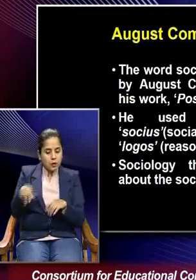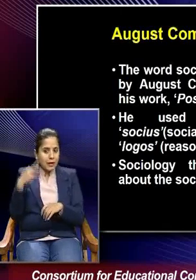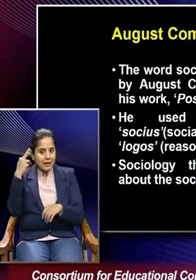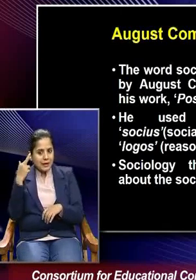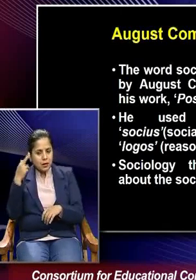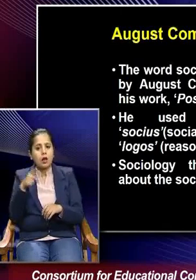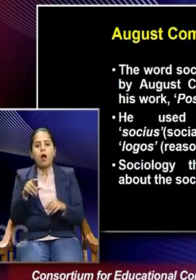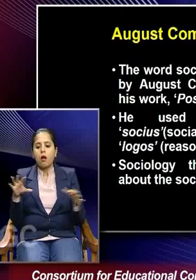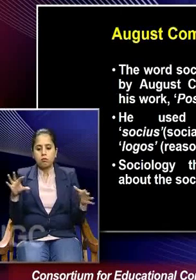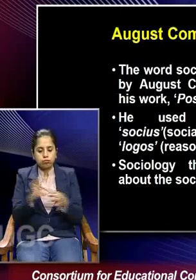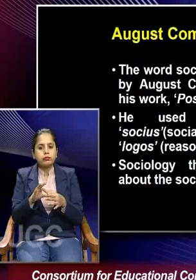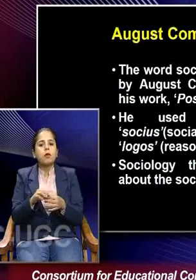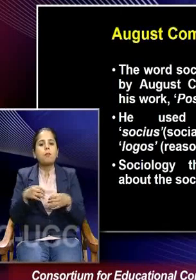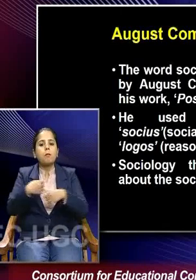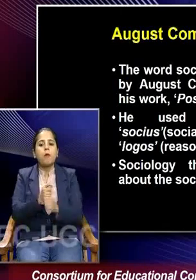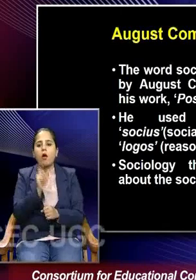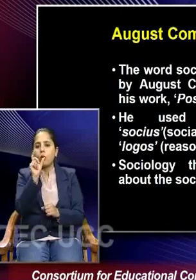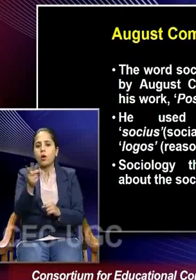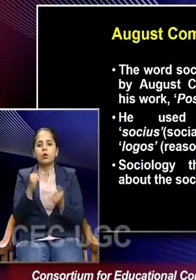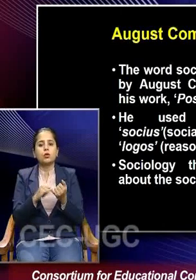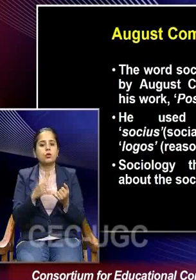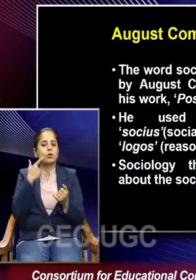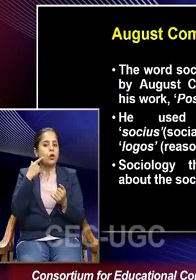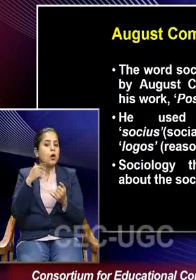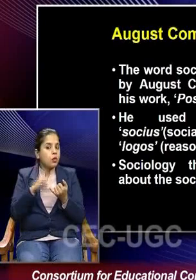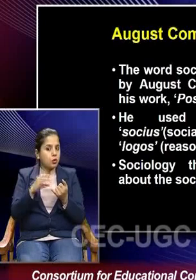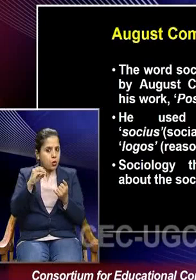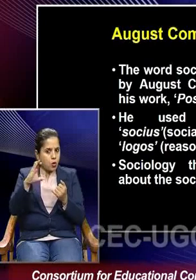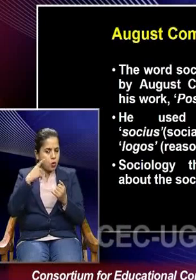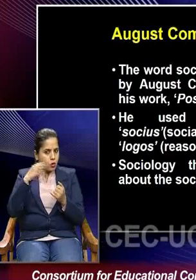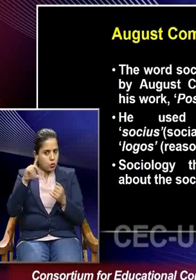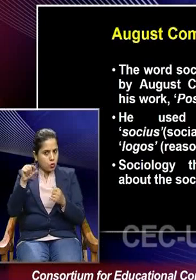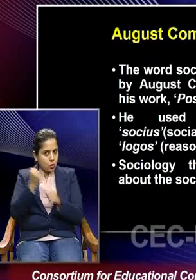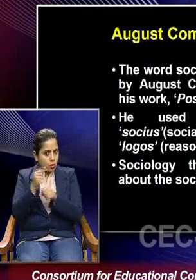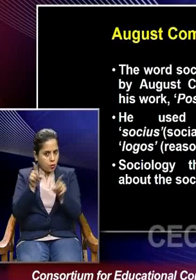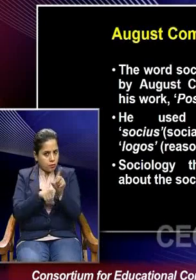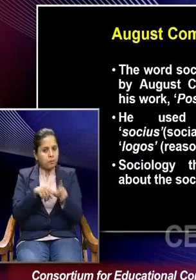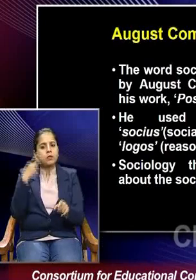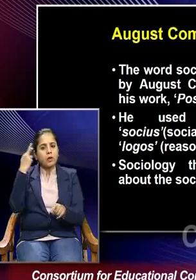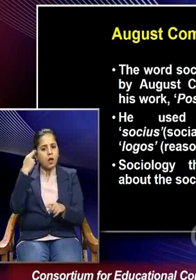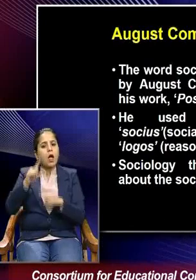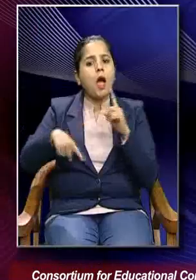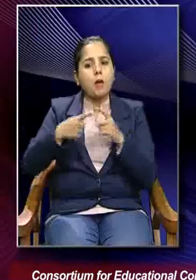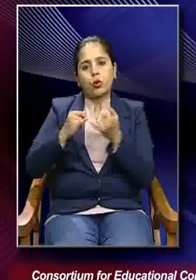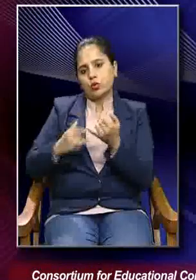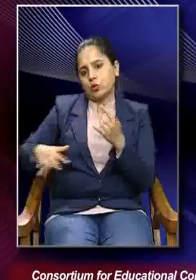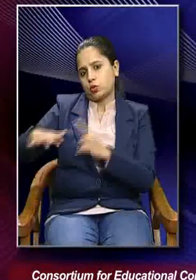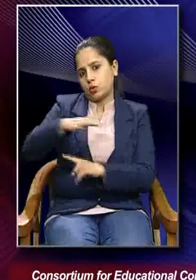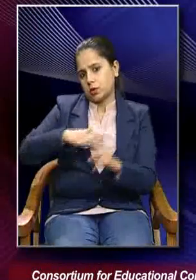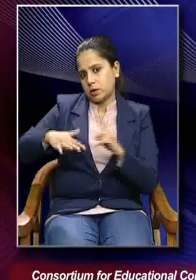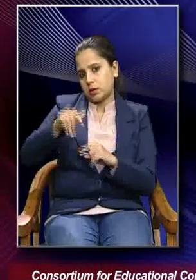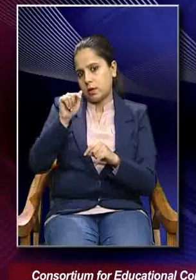sociology. And therefore, meaning of sociology is reasoning about the social,